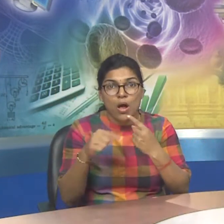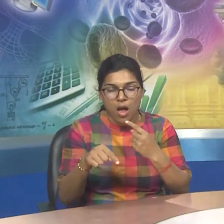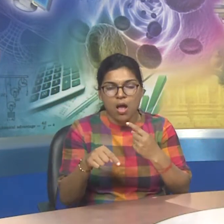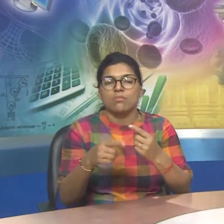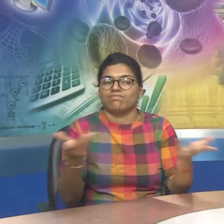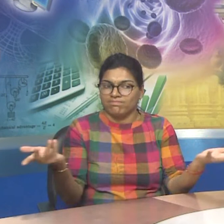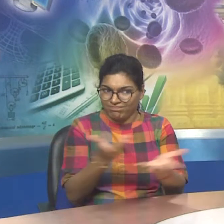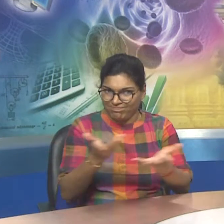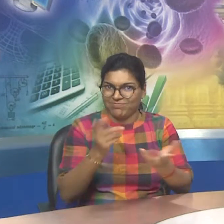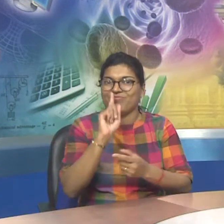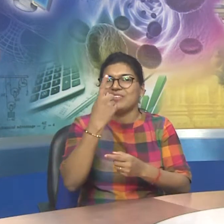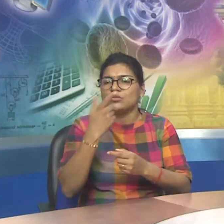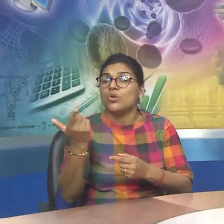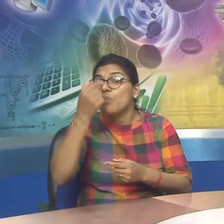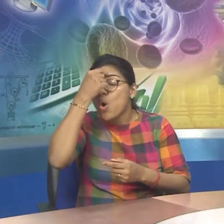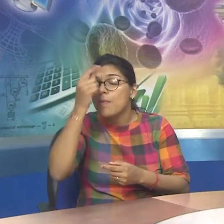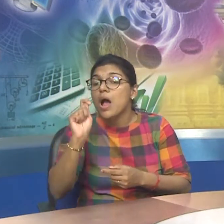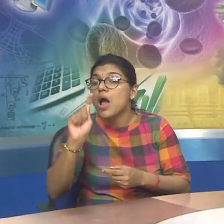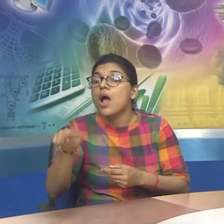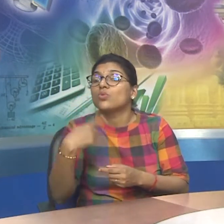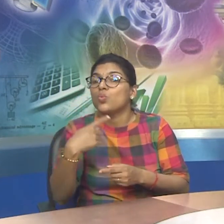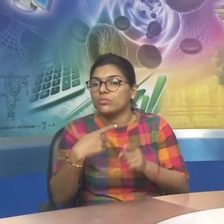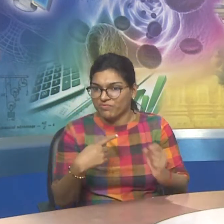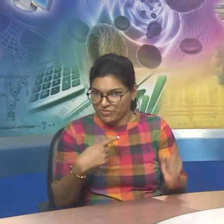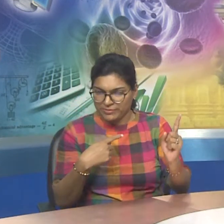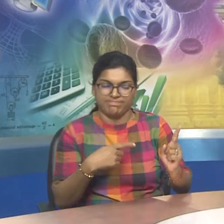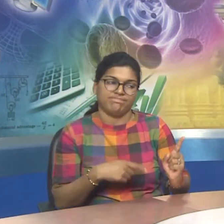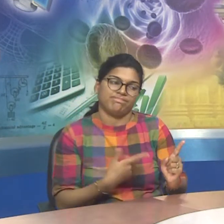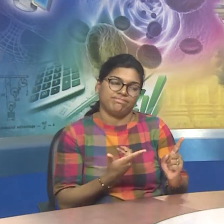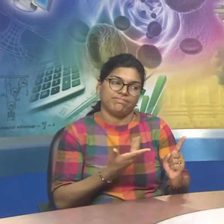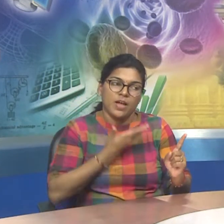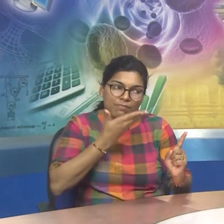Also, you can invite the adults to a common place for a discussion.